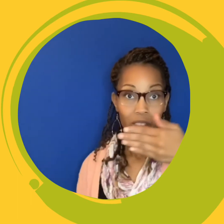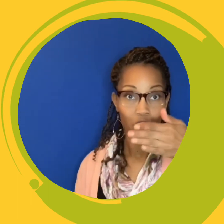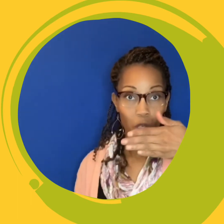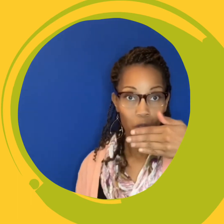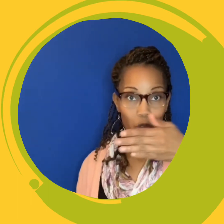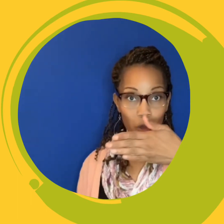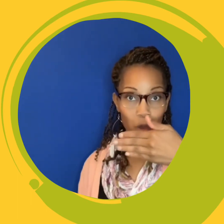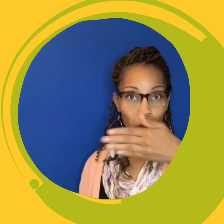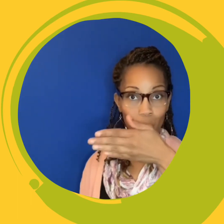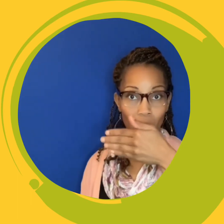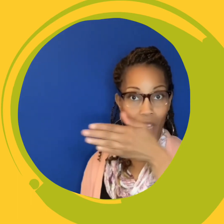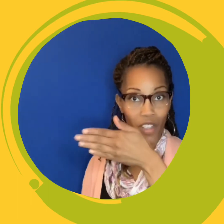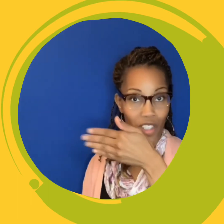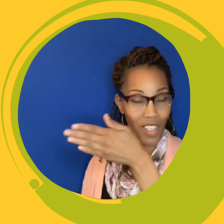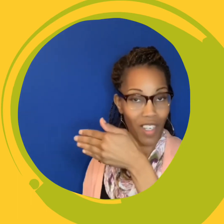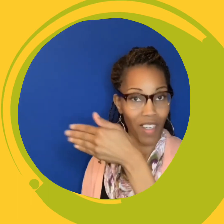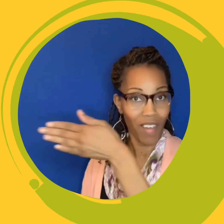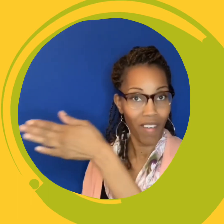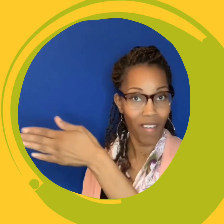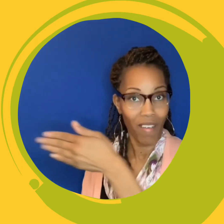So it goes through the water.